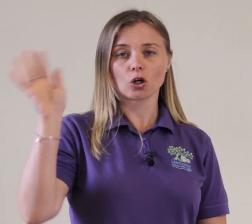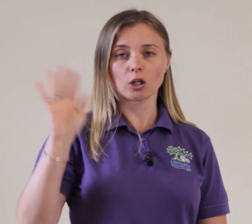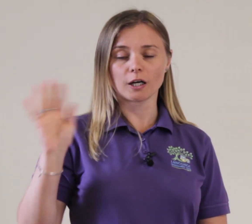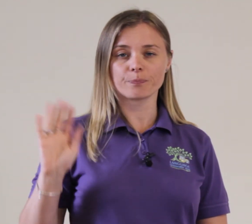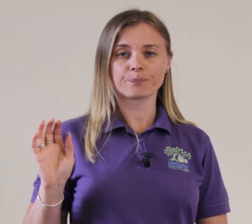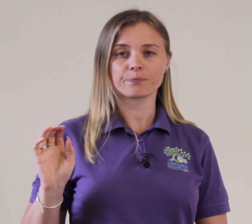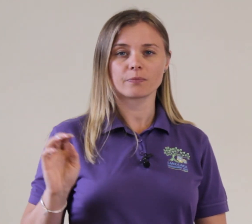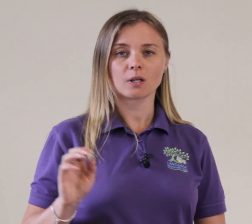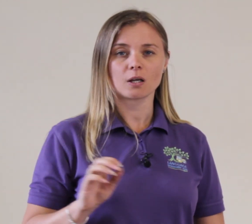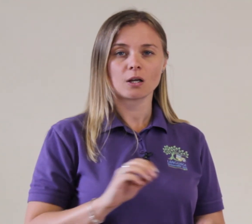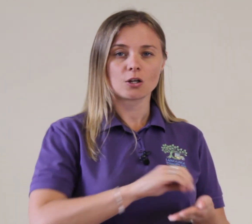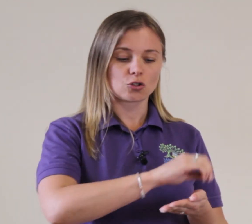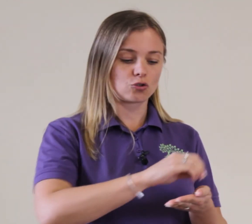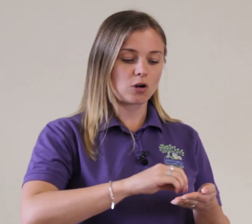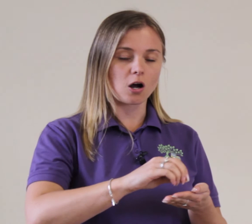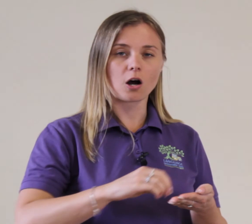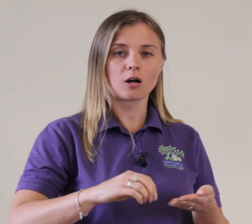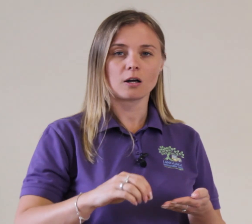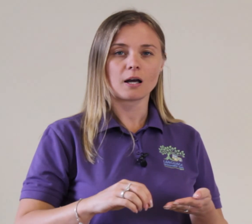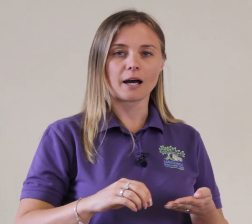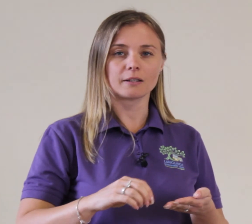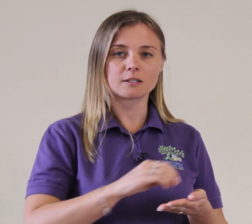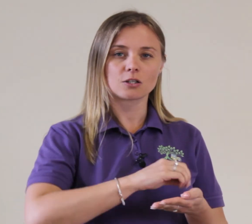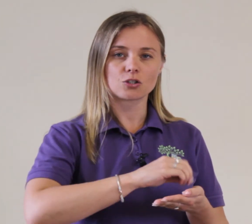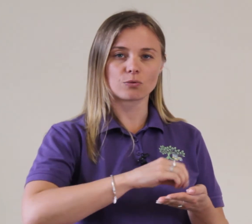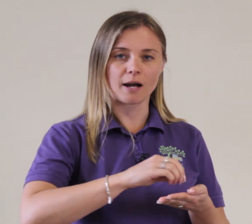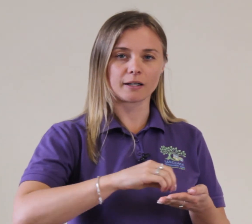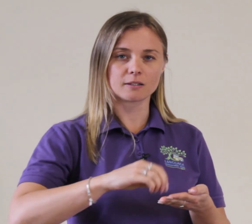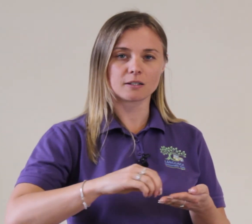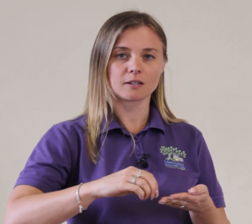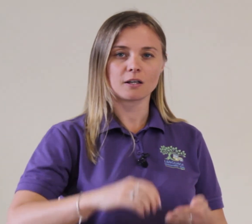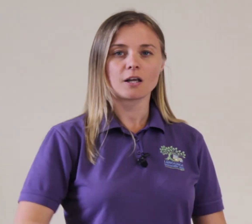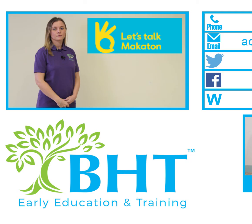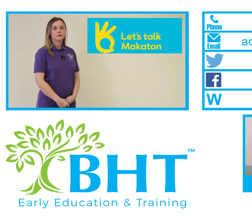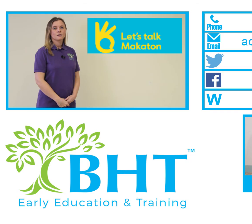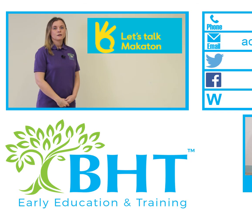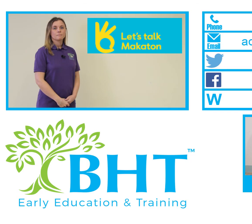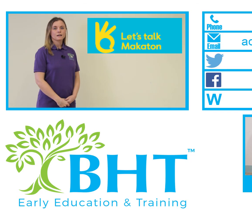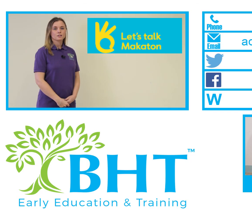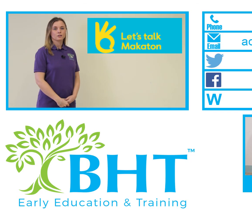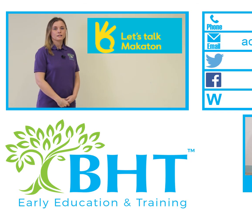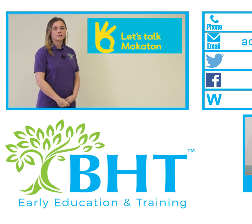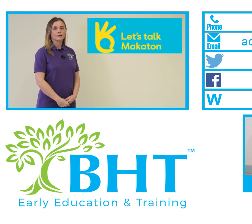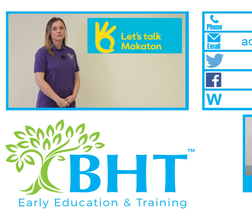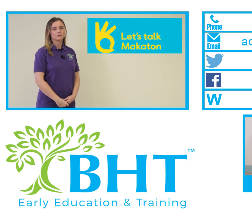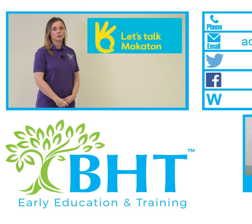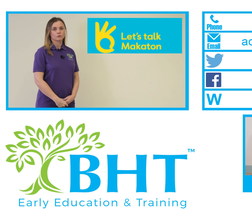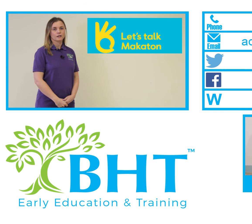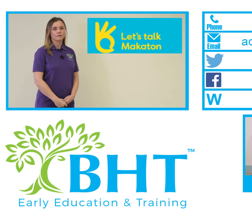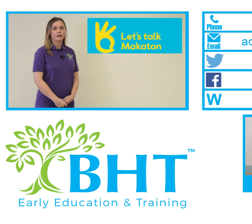colour, to draw and to write. Makaton is an excellent toolkit for